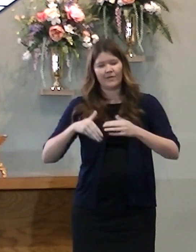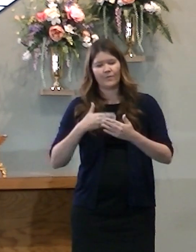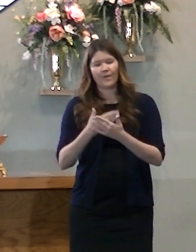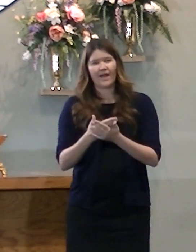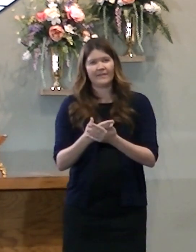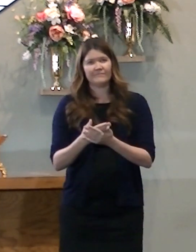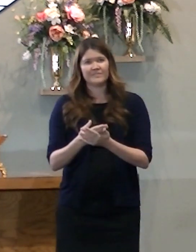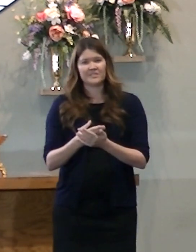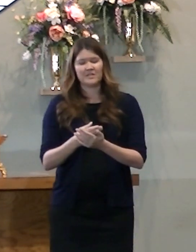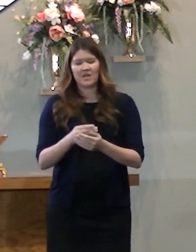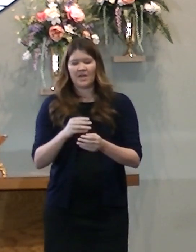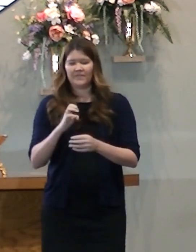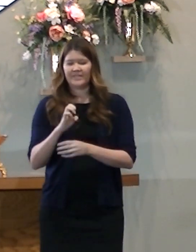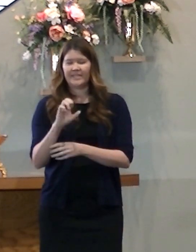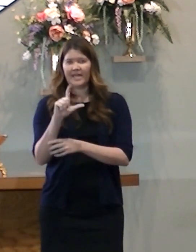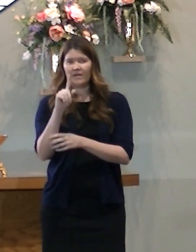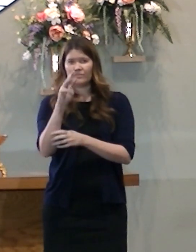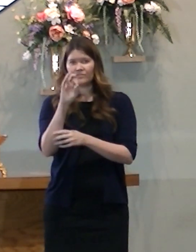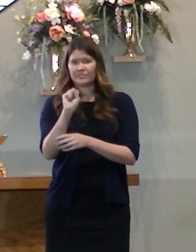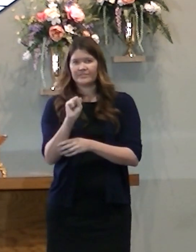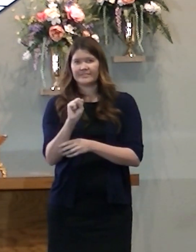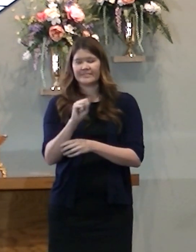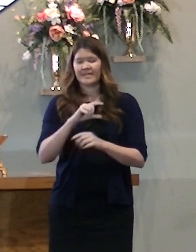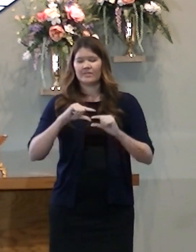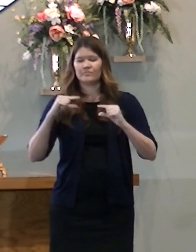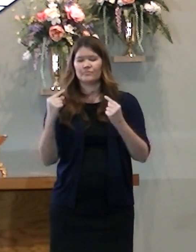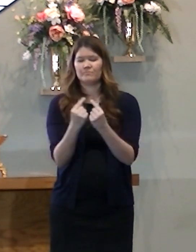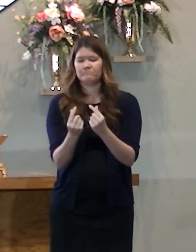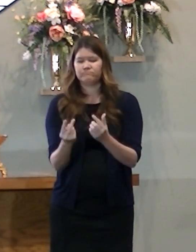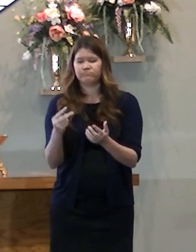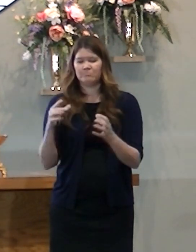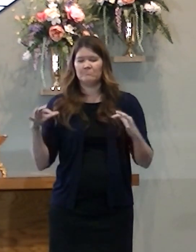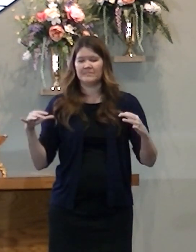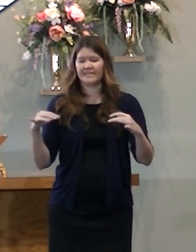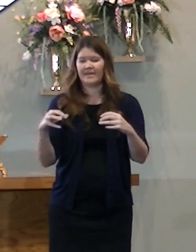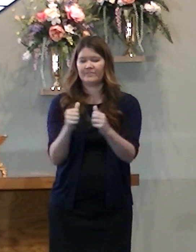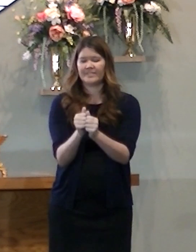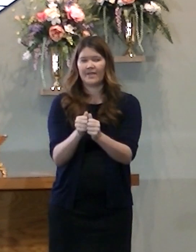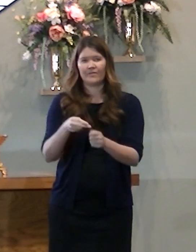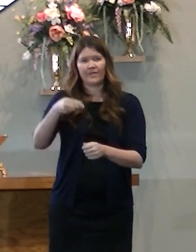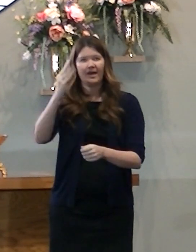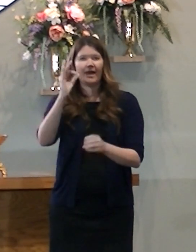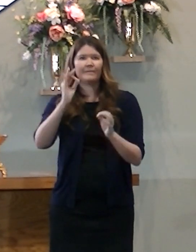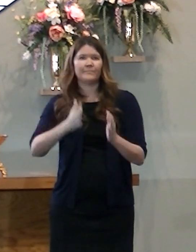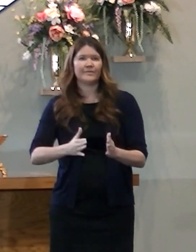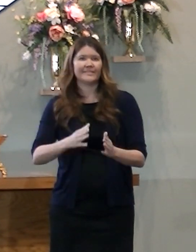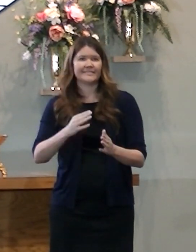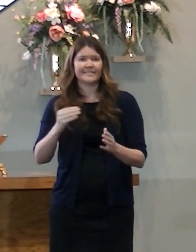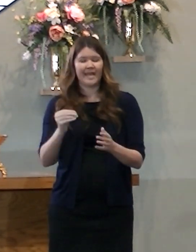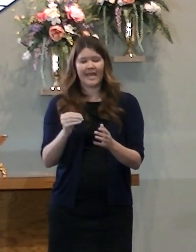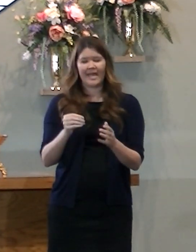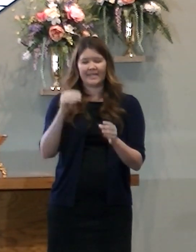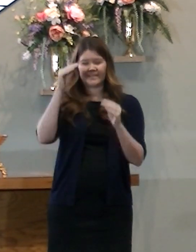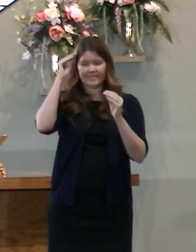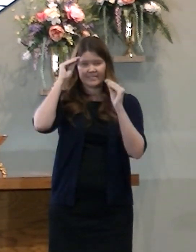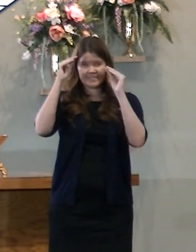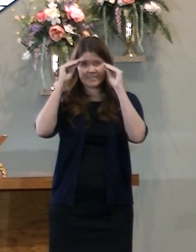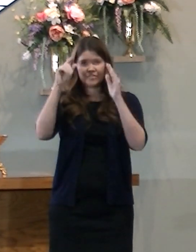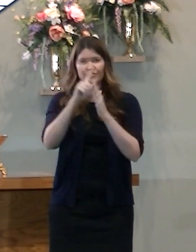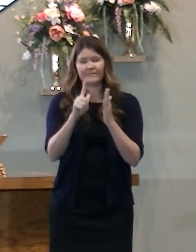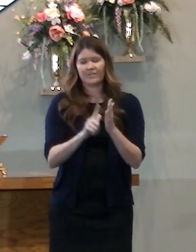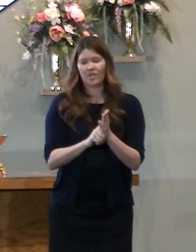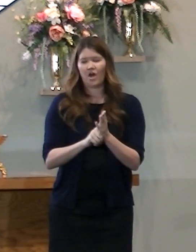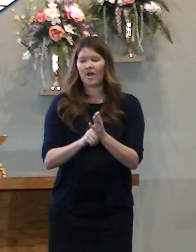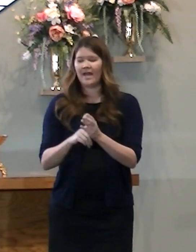the assembly of the elders of the people gathered together, both the chief priests and the scribes. And they led him away to